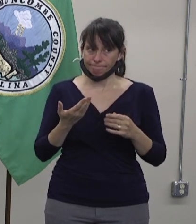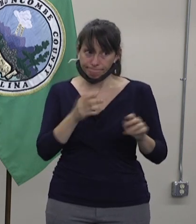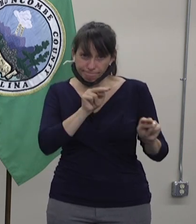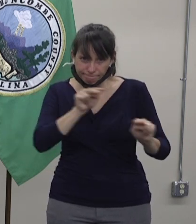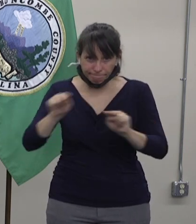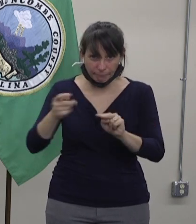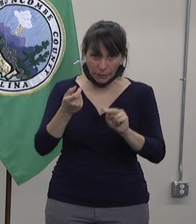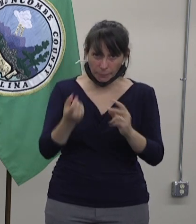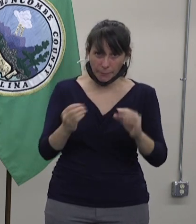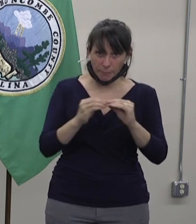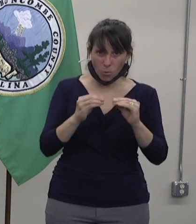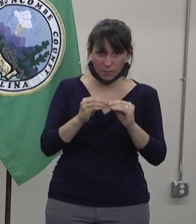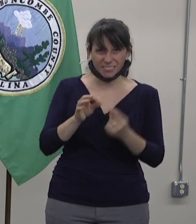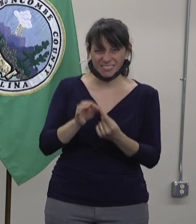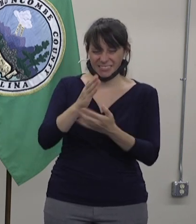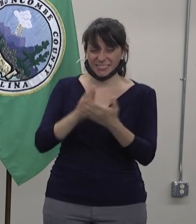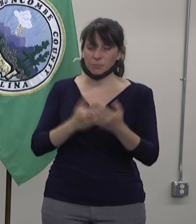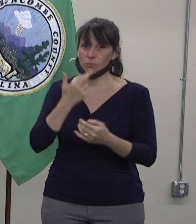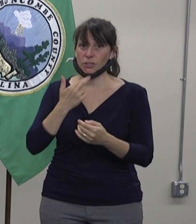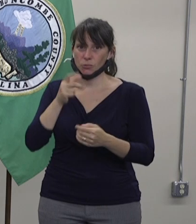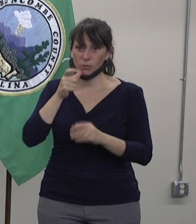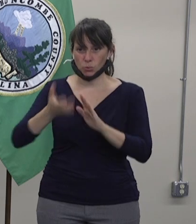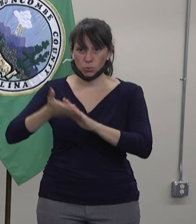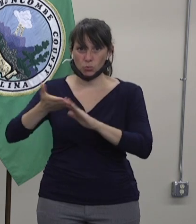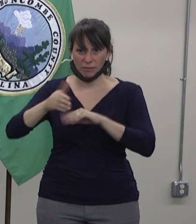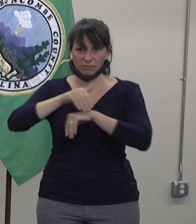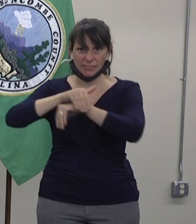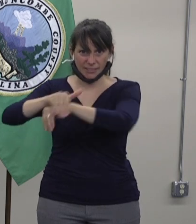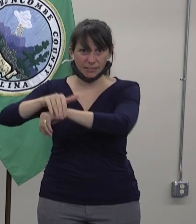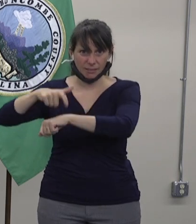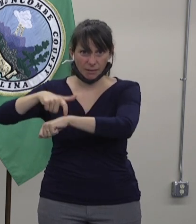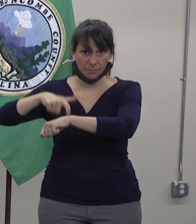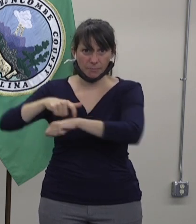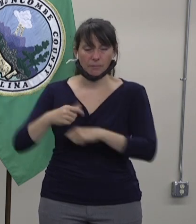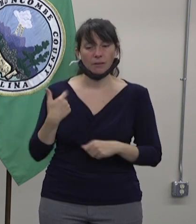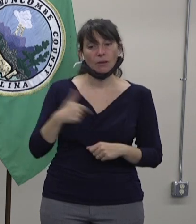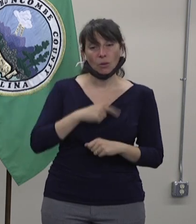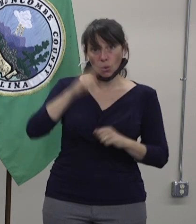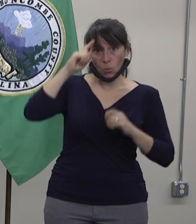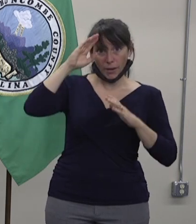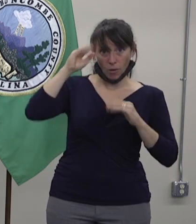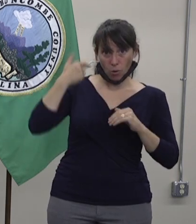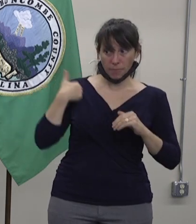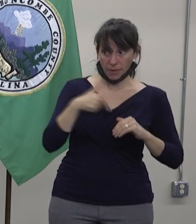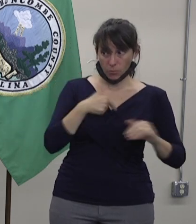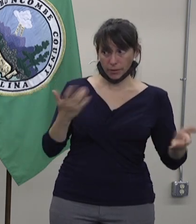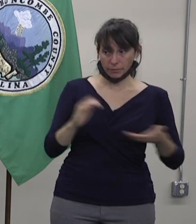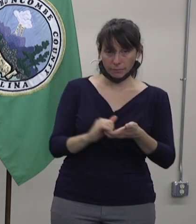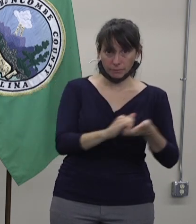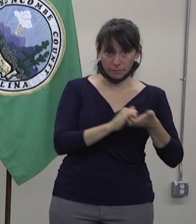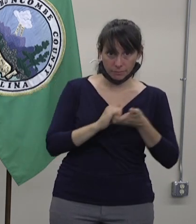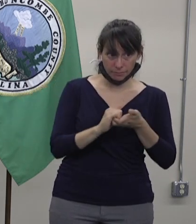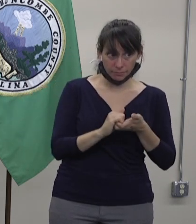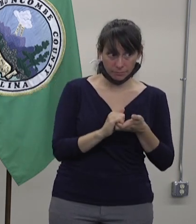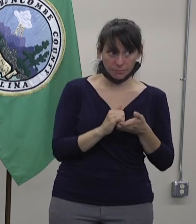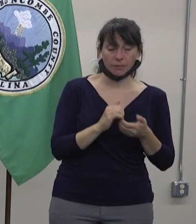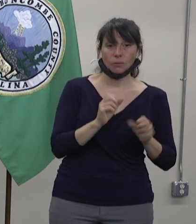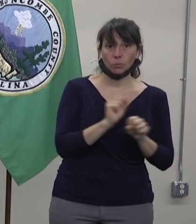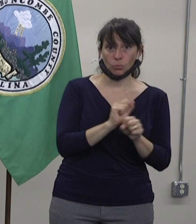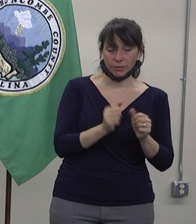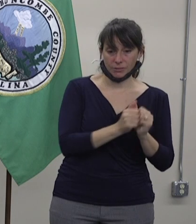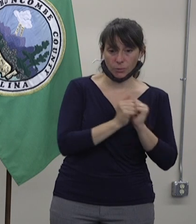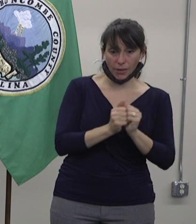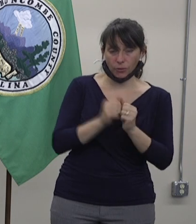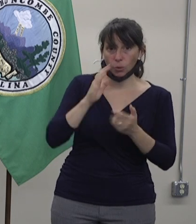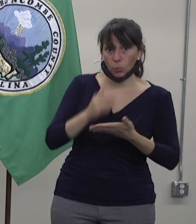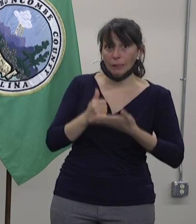evenings. Our hope is that these enforcement efforts will improve compliance with the public safety policies, so